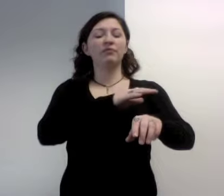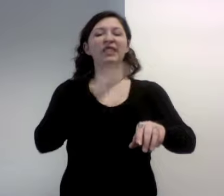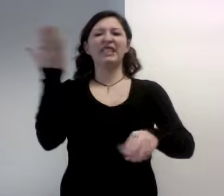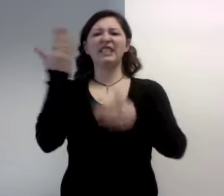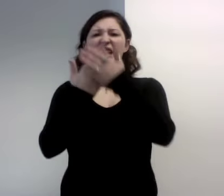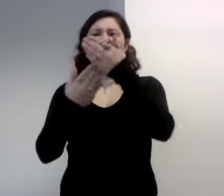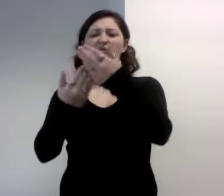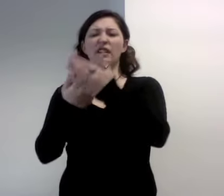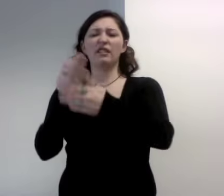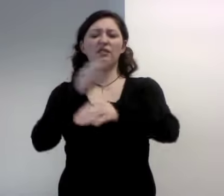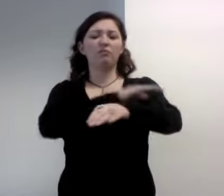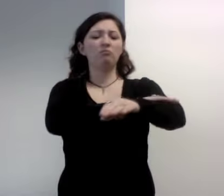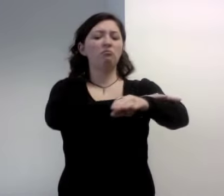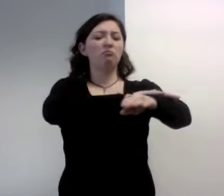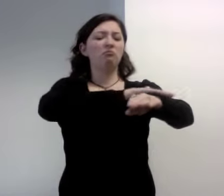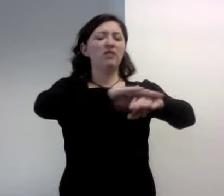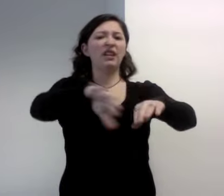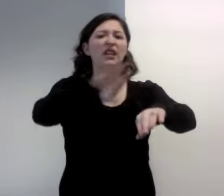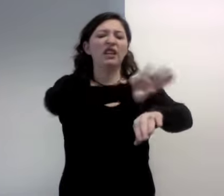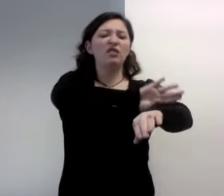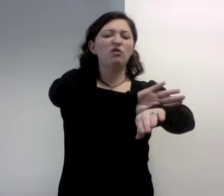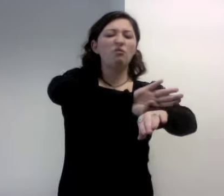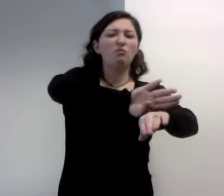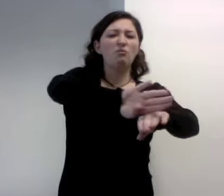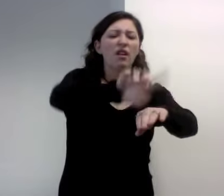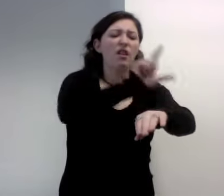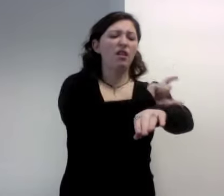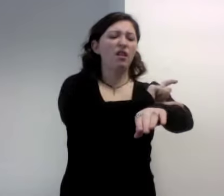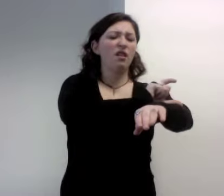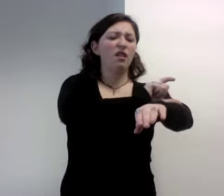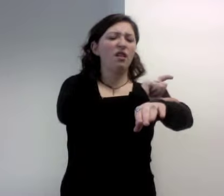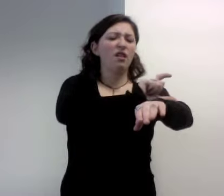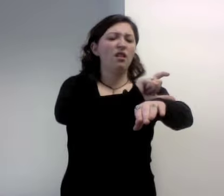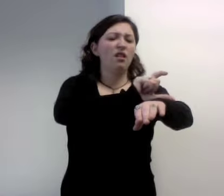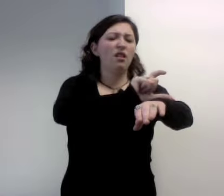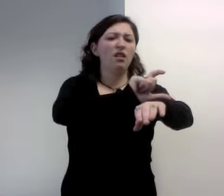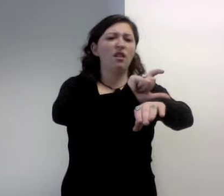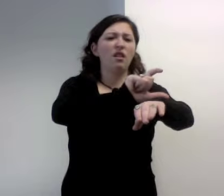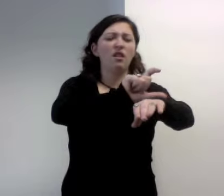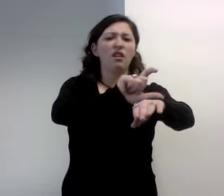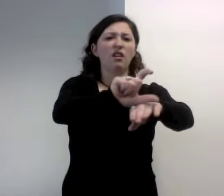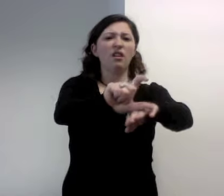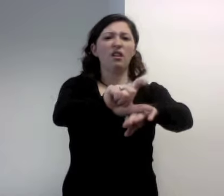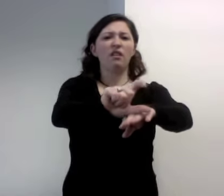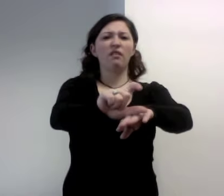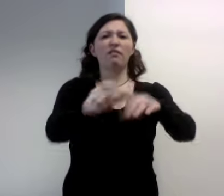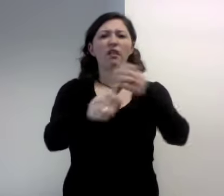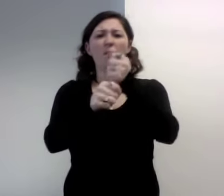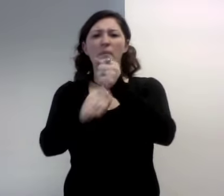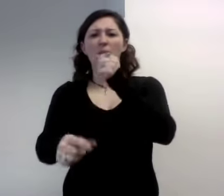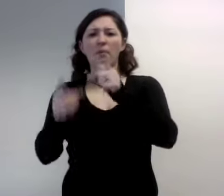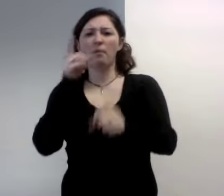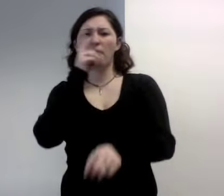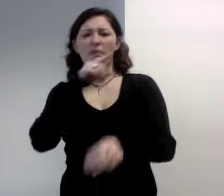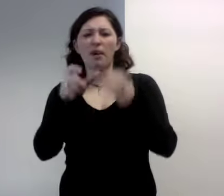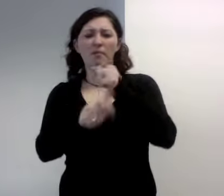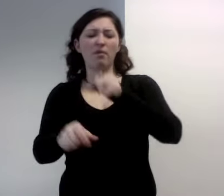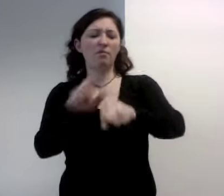and sweep off handfuls of dry dung of rats. These rats were